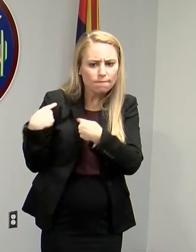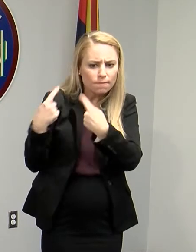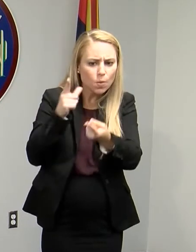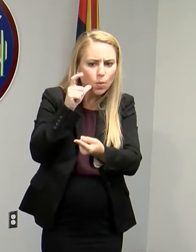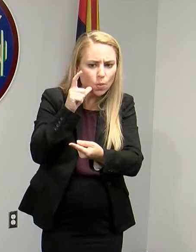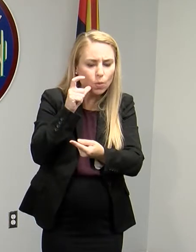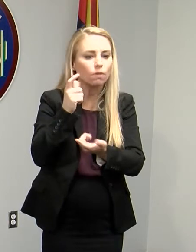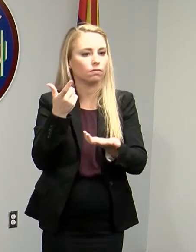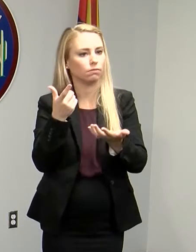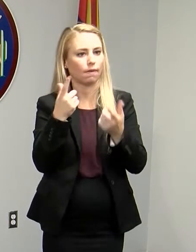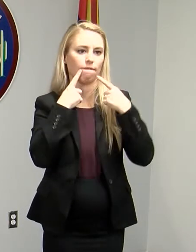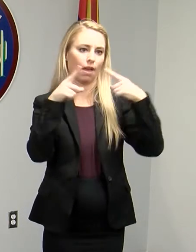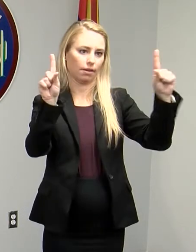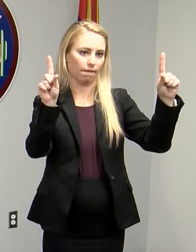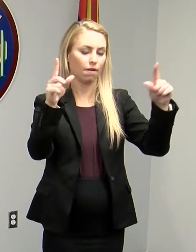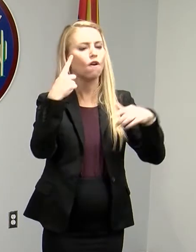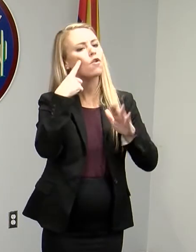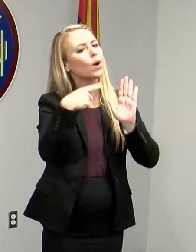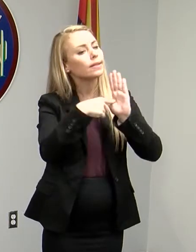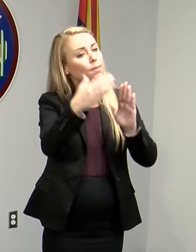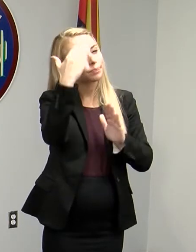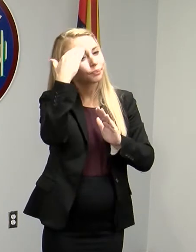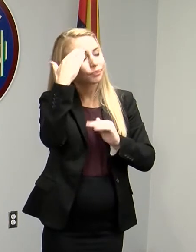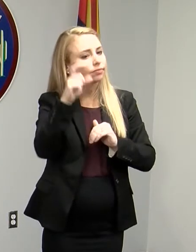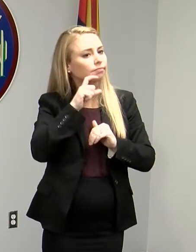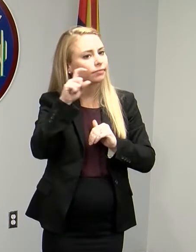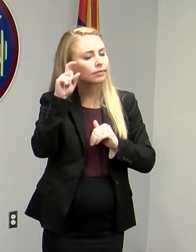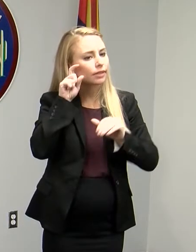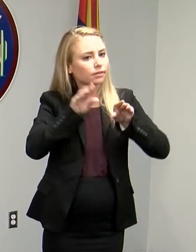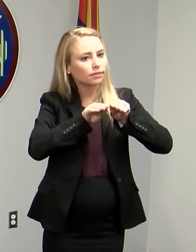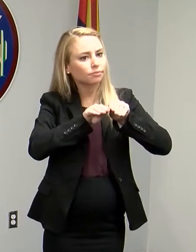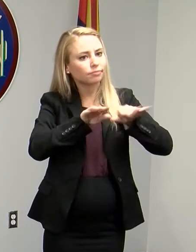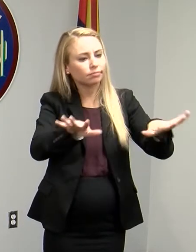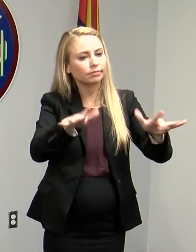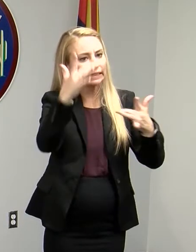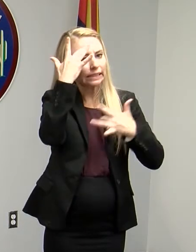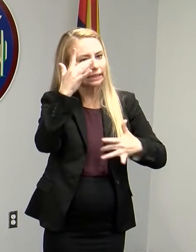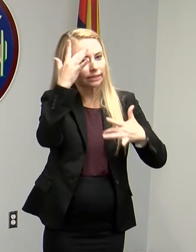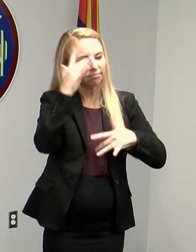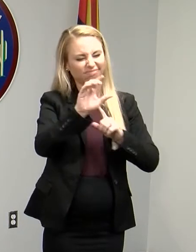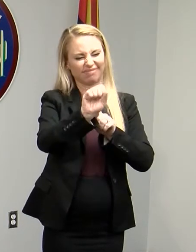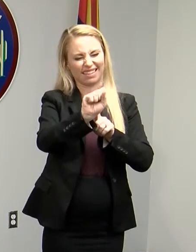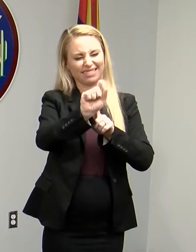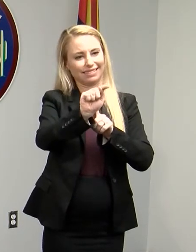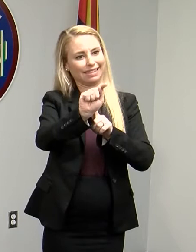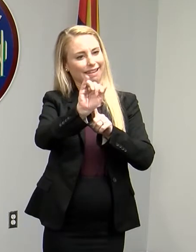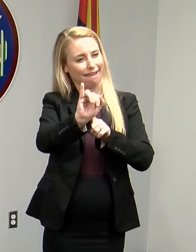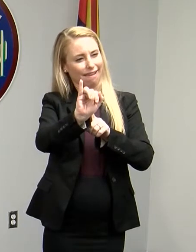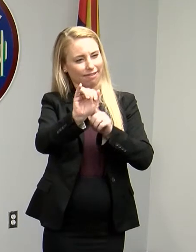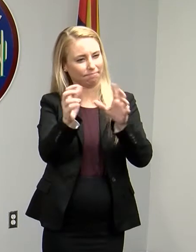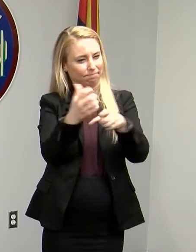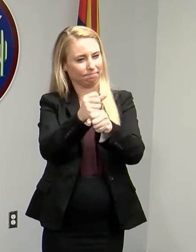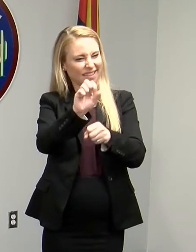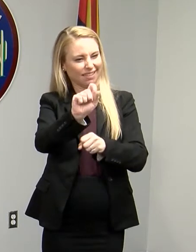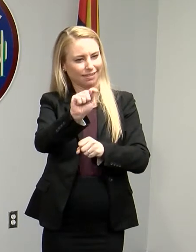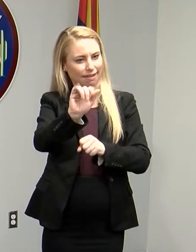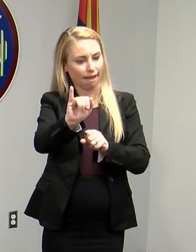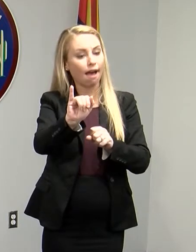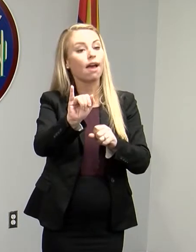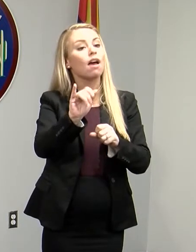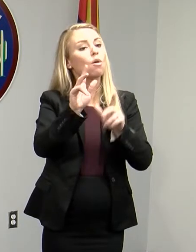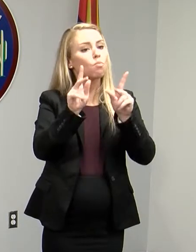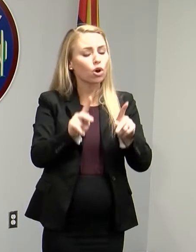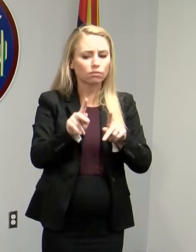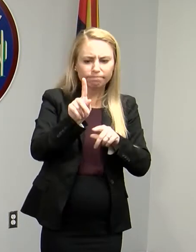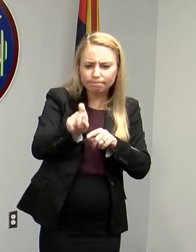think of a person with a sexually transmitted infection. It is much easier for someone to recall their sexual